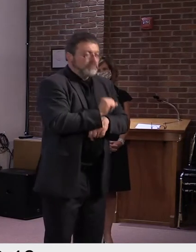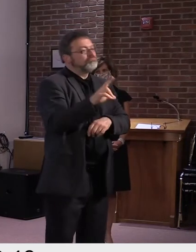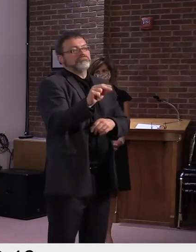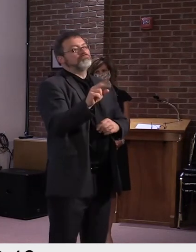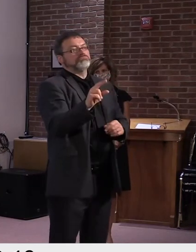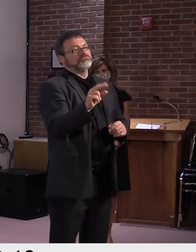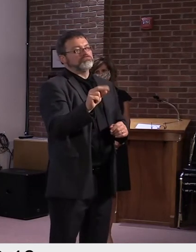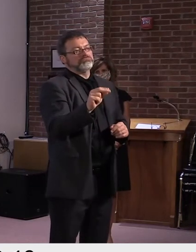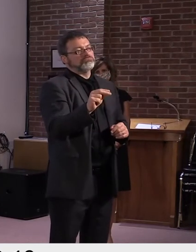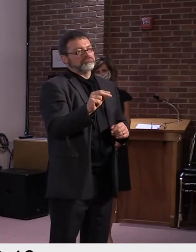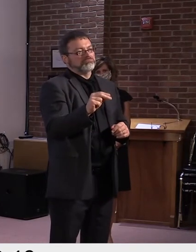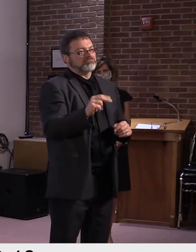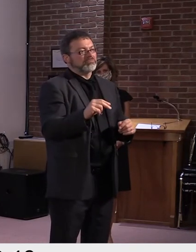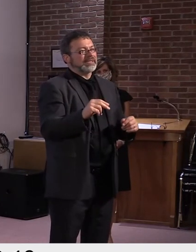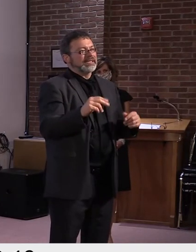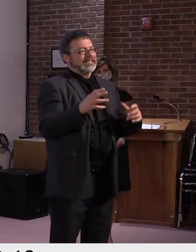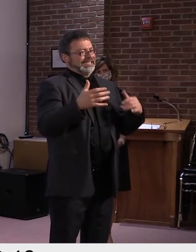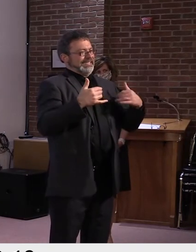Yeah,